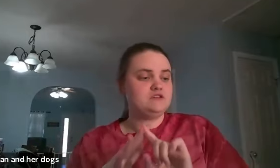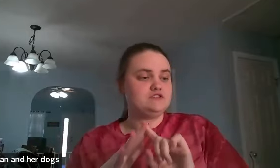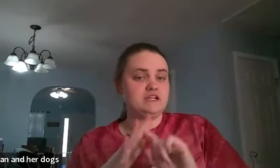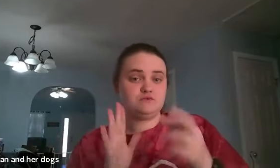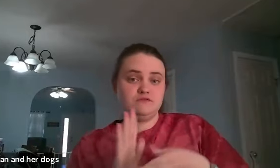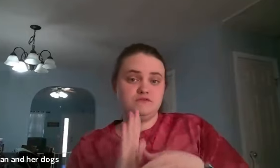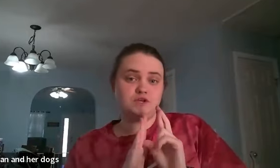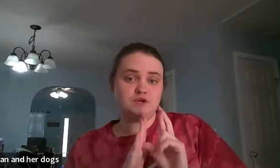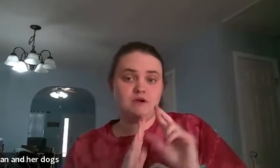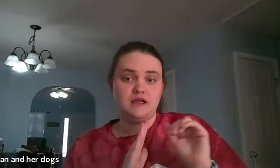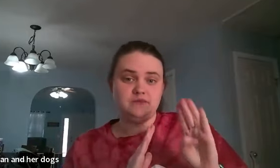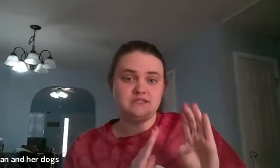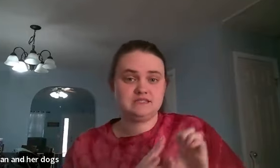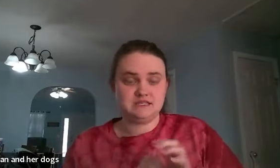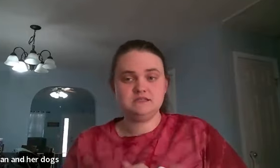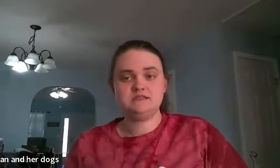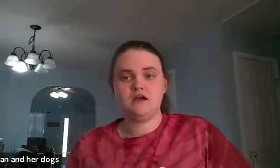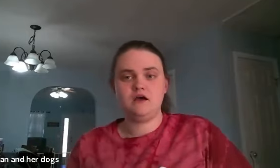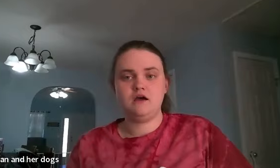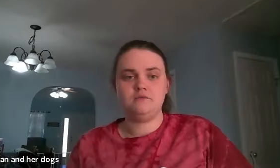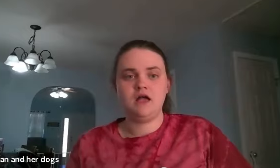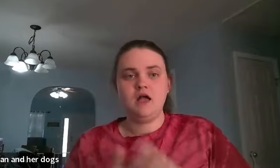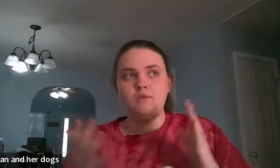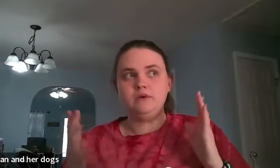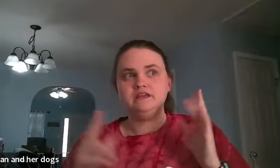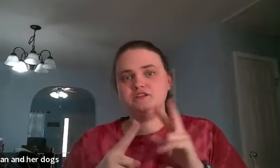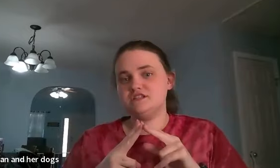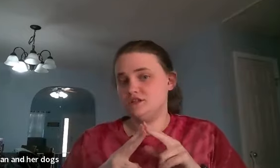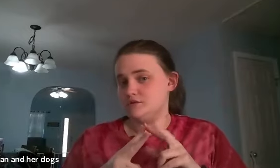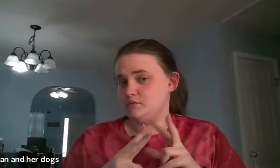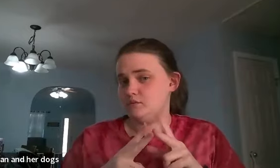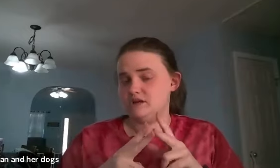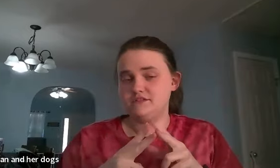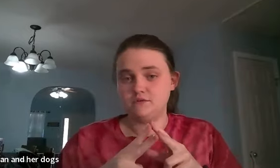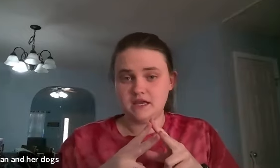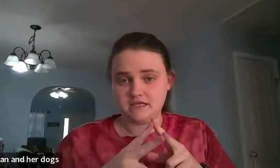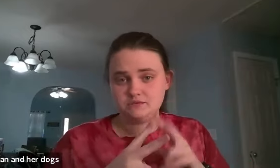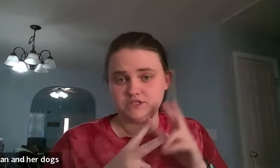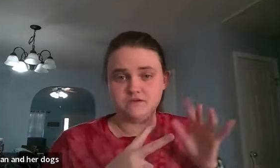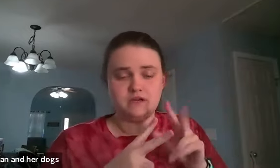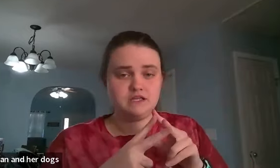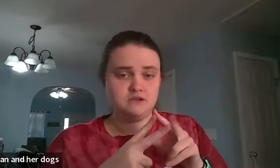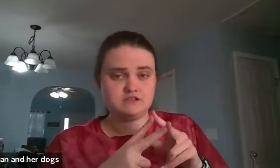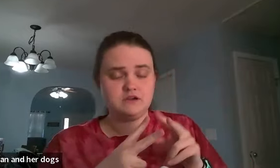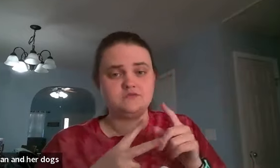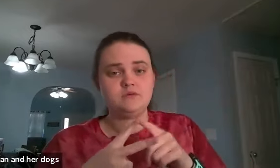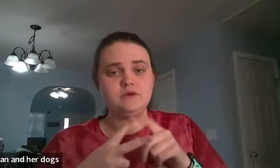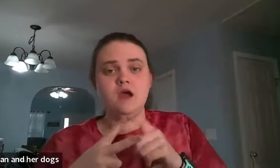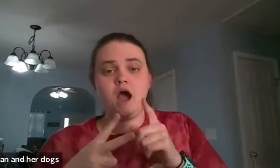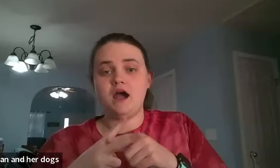So let's review our ABCs. We can do this one of two ways, whichever way you guys are comfortable with. I